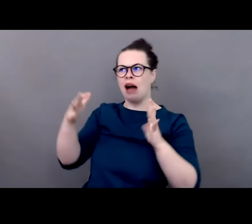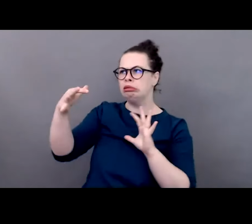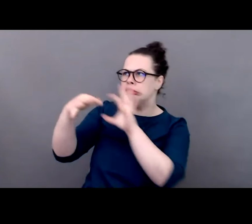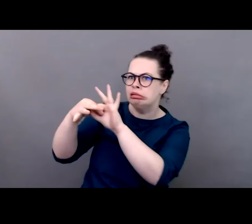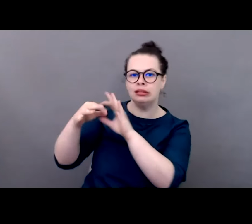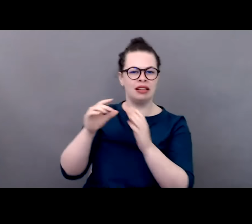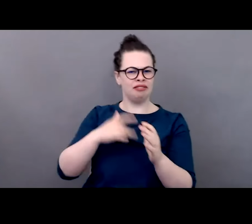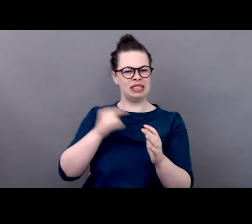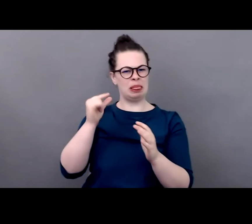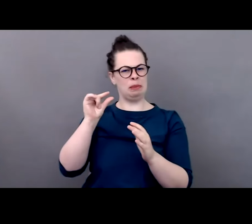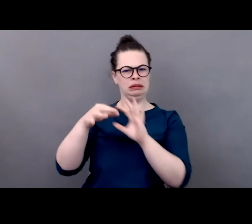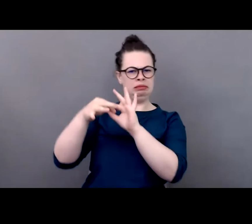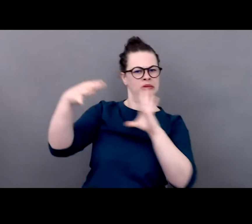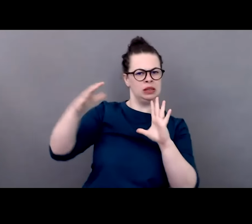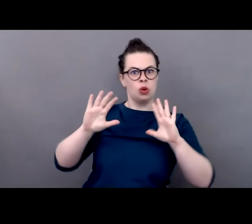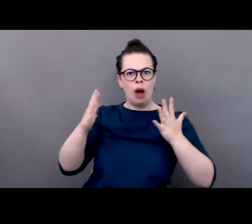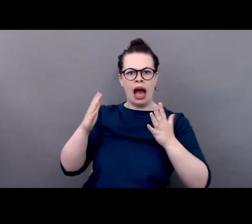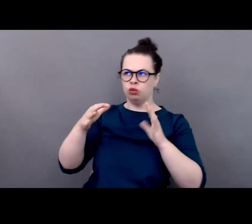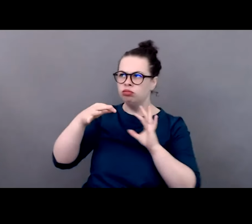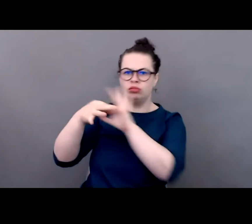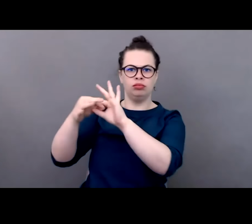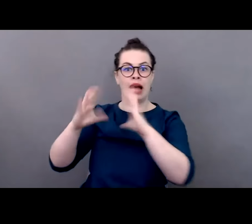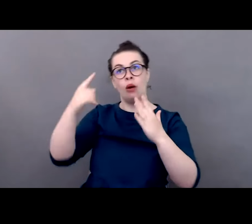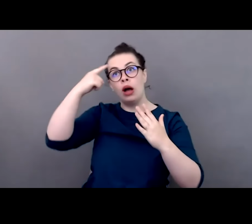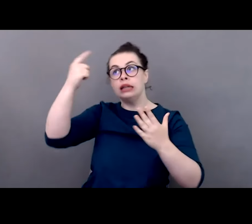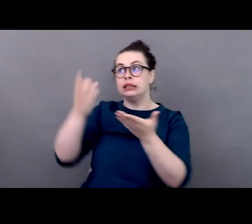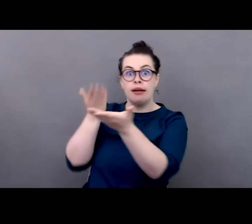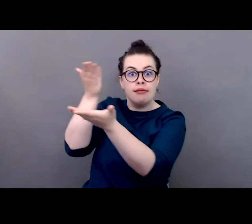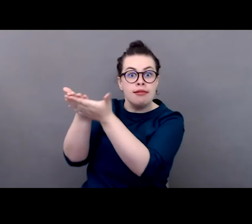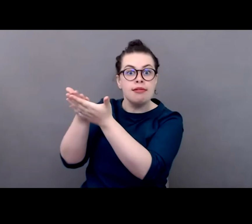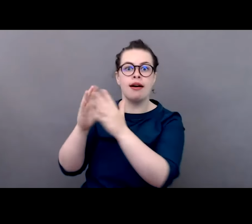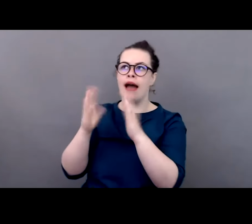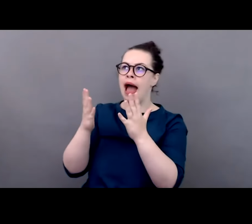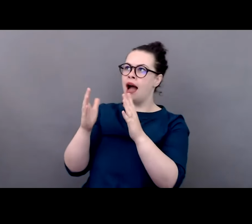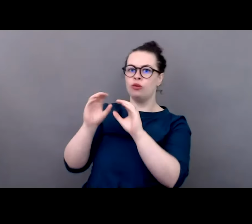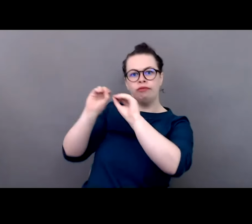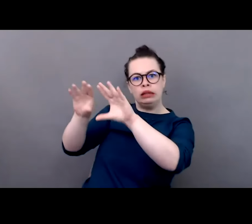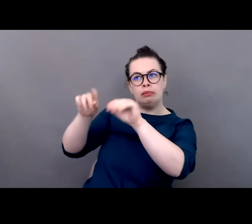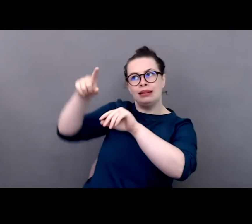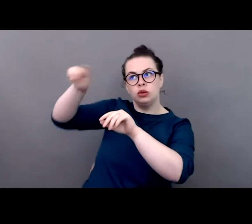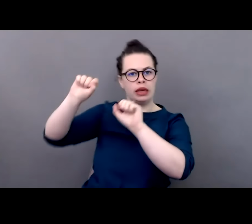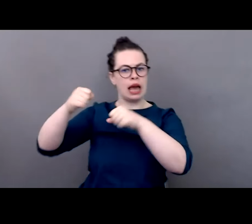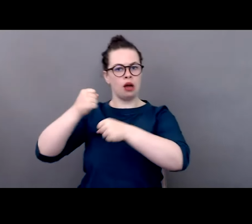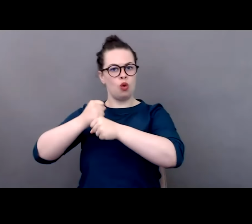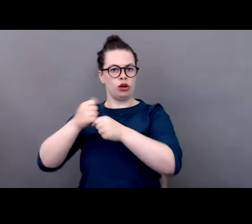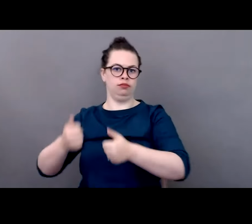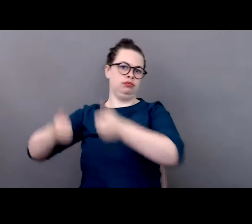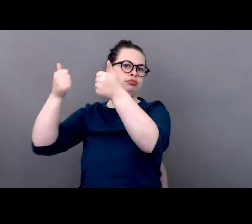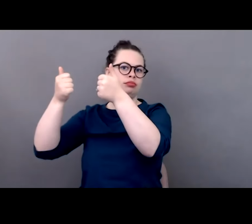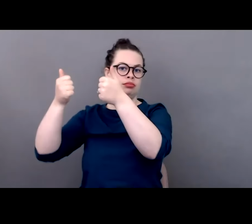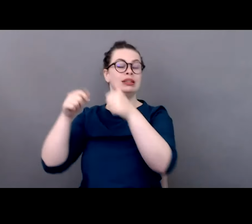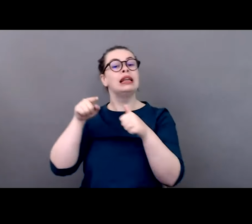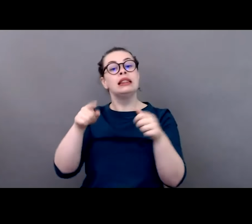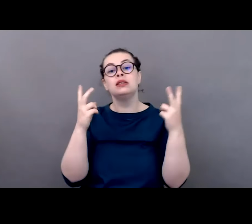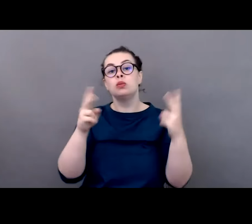research and ideas before the committee that can be useful for the committee in its work. And this is particularly important as many of the